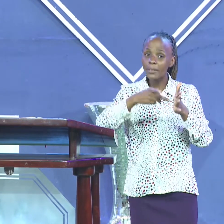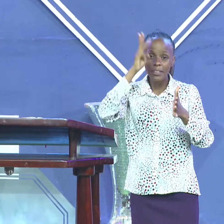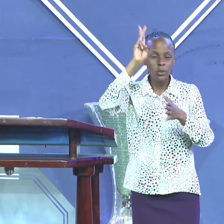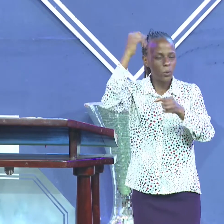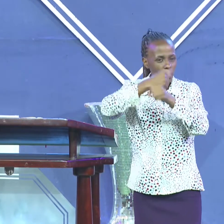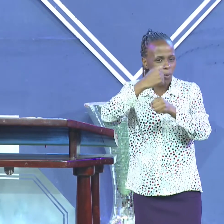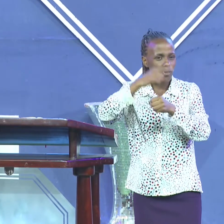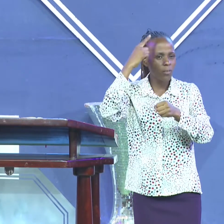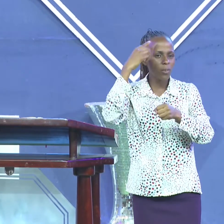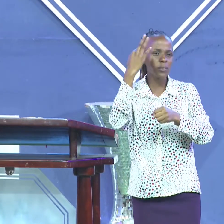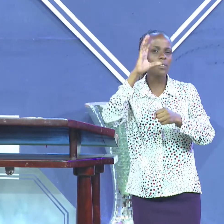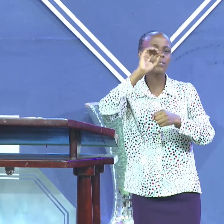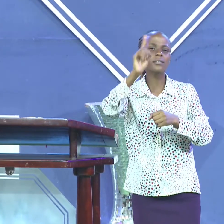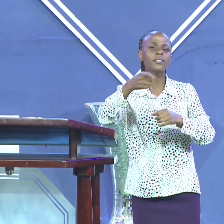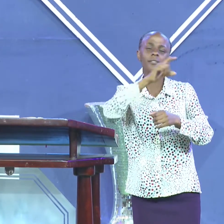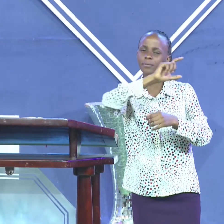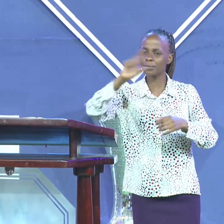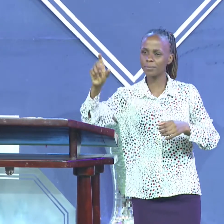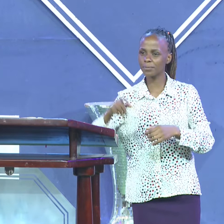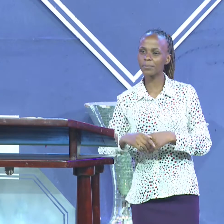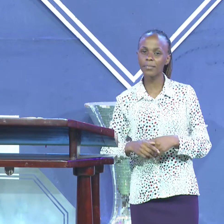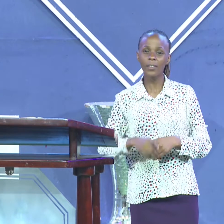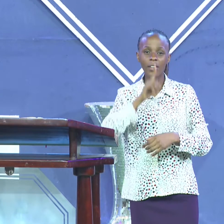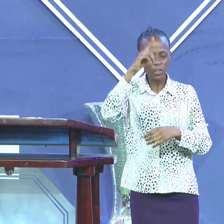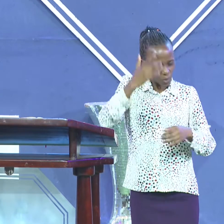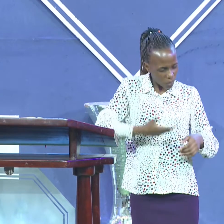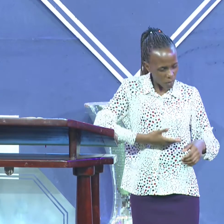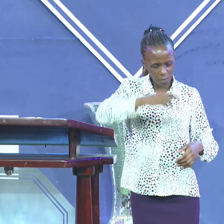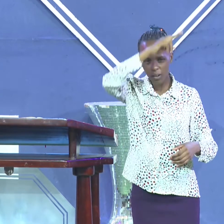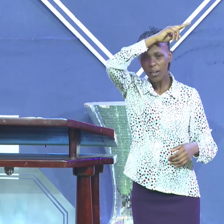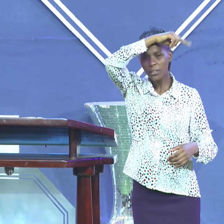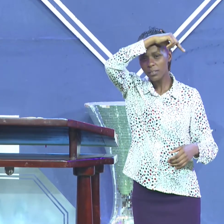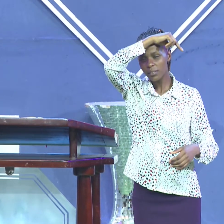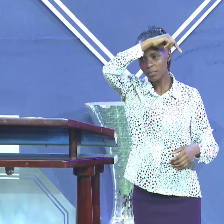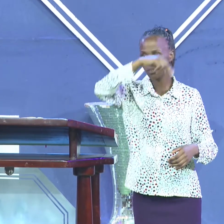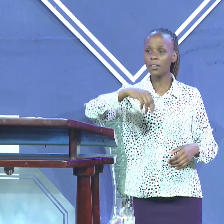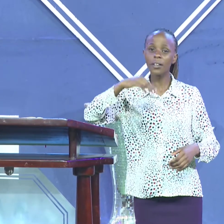month. Implying for a month you're going to work for 30,000 shillings. You're a degree holder.